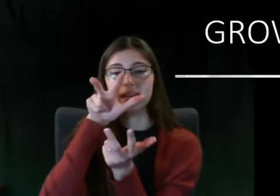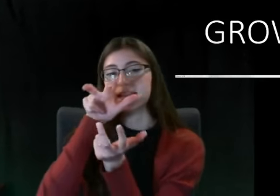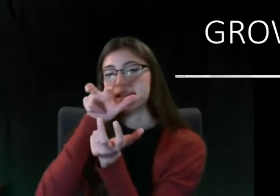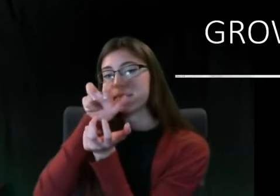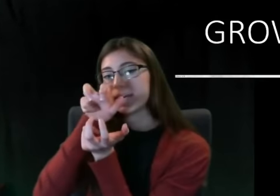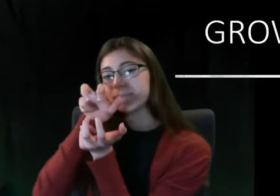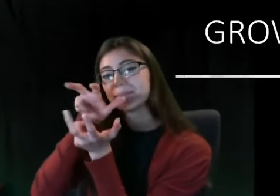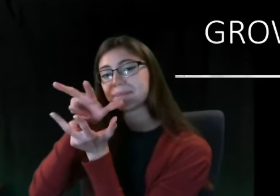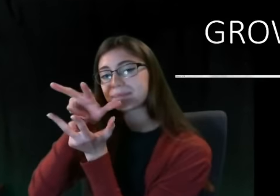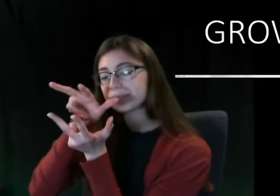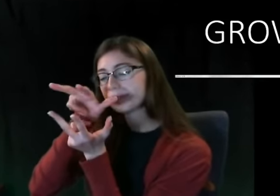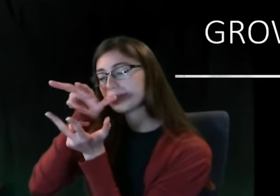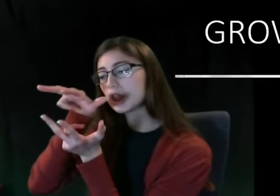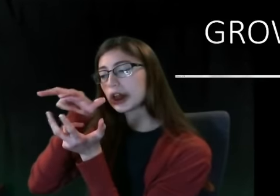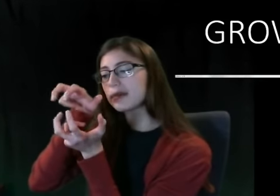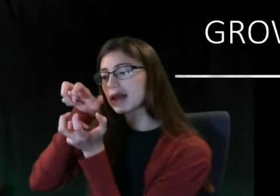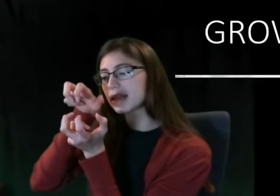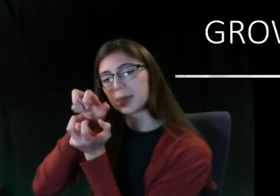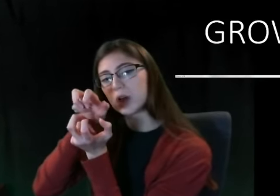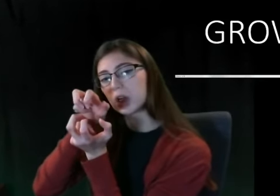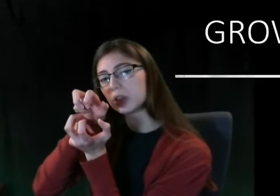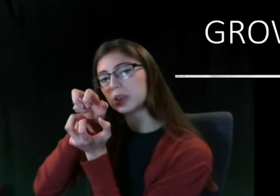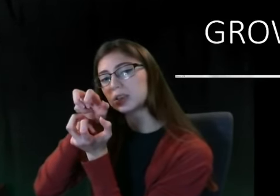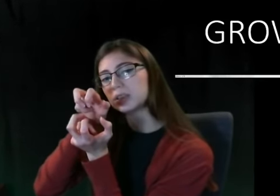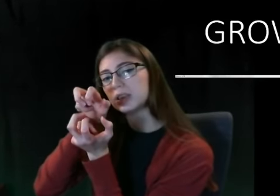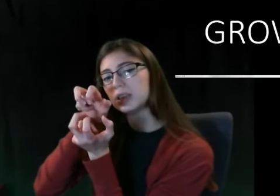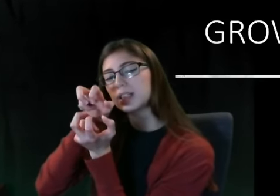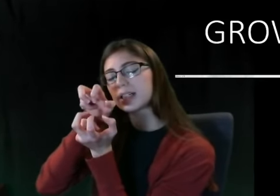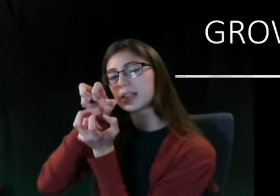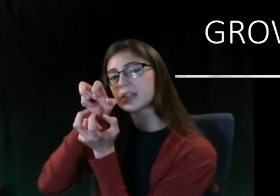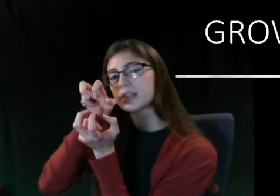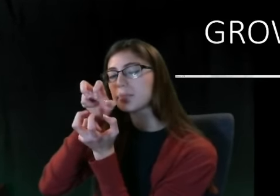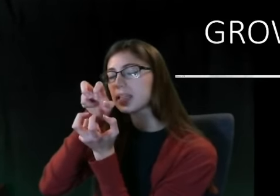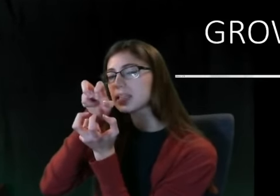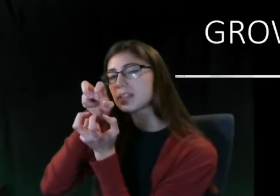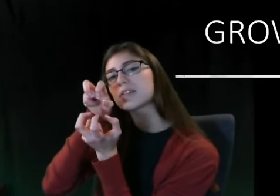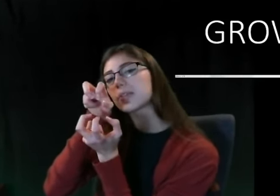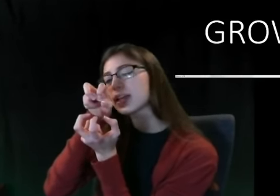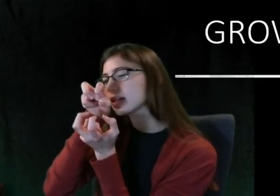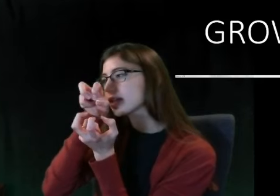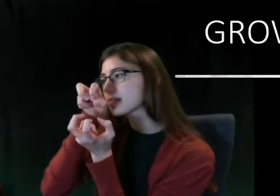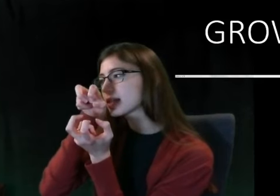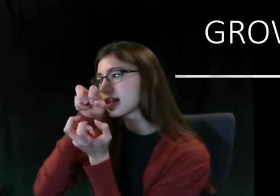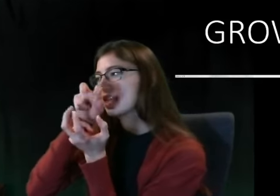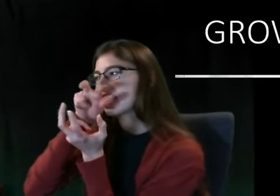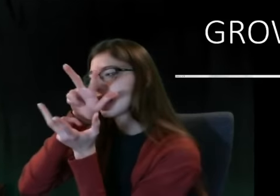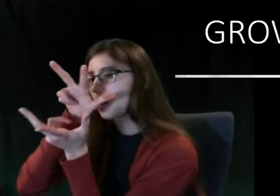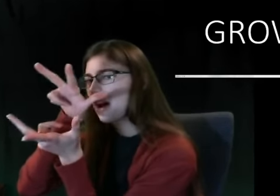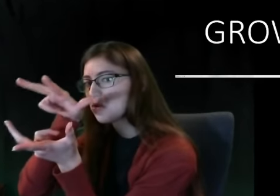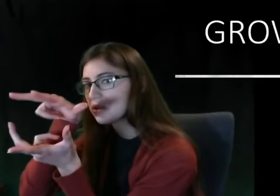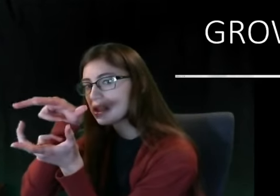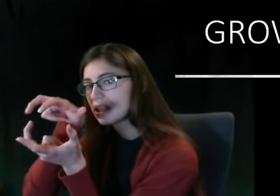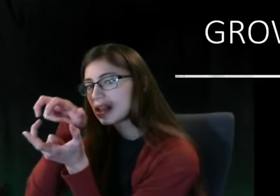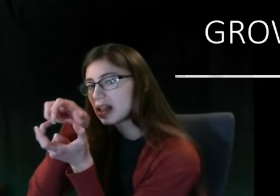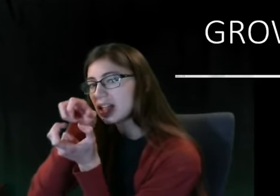on bottom. You're going to make them curl into bent 3 hand shapes and then go out and